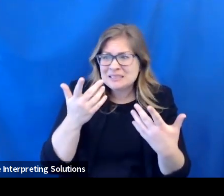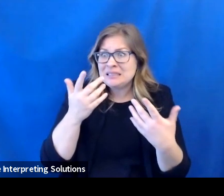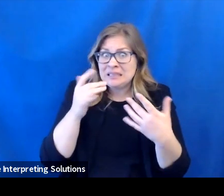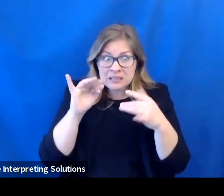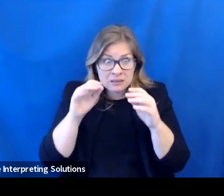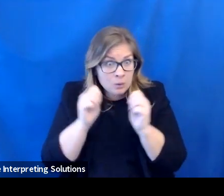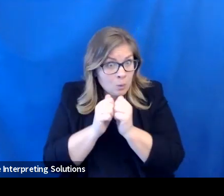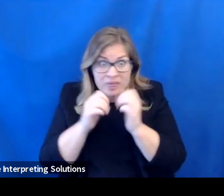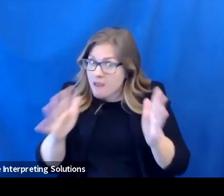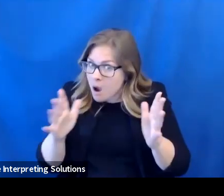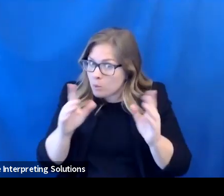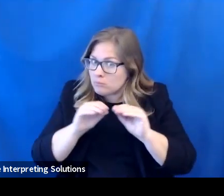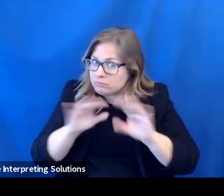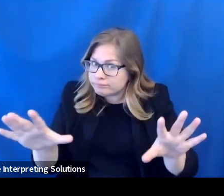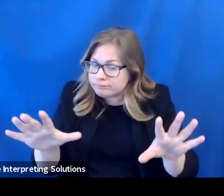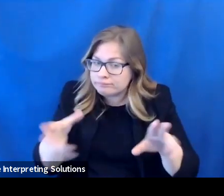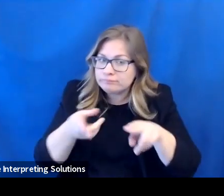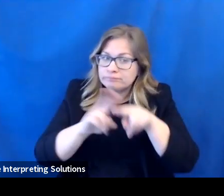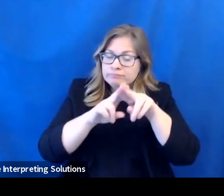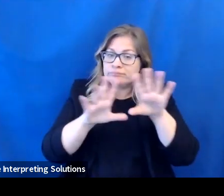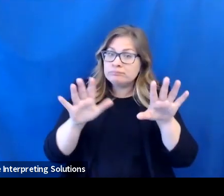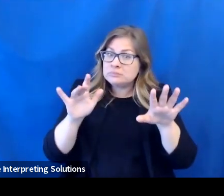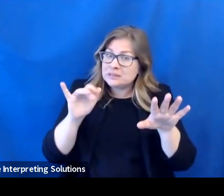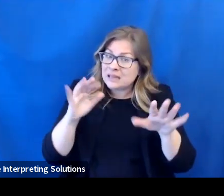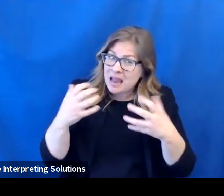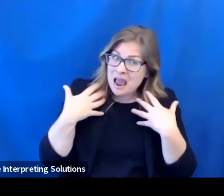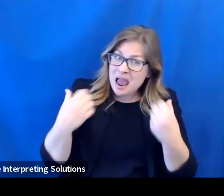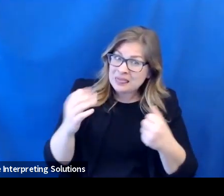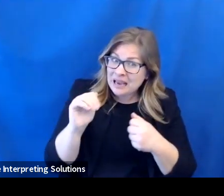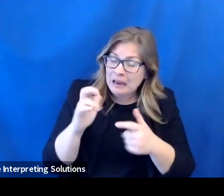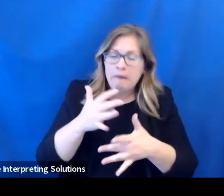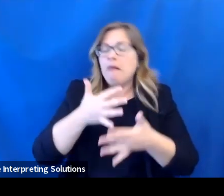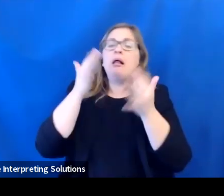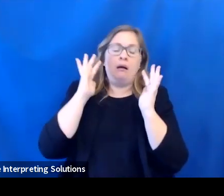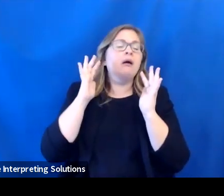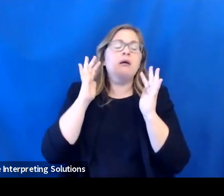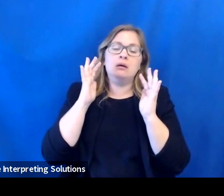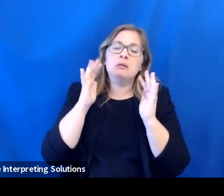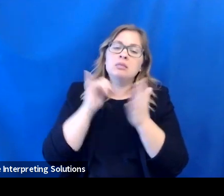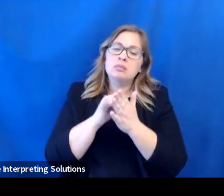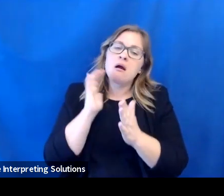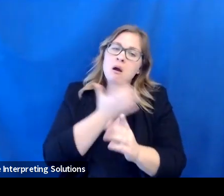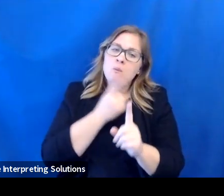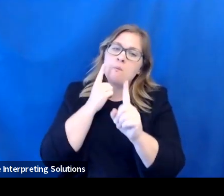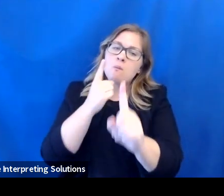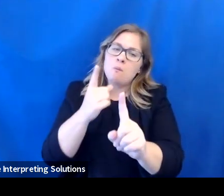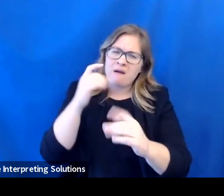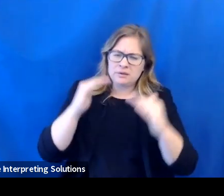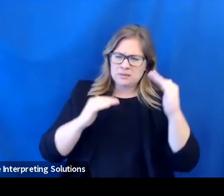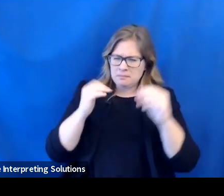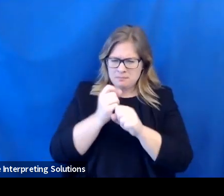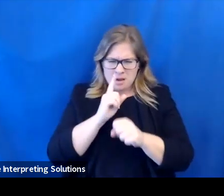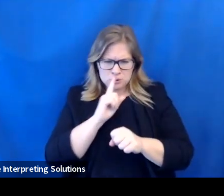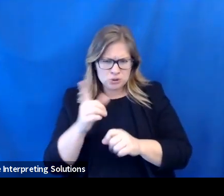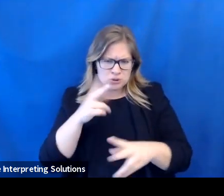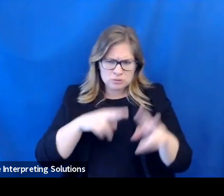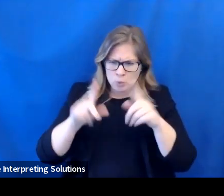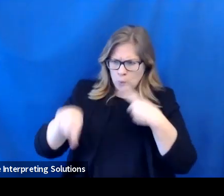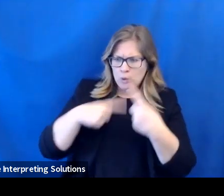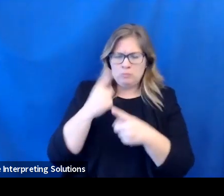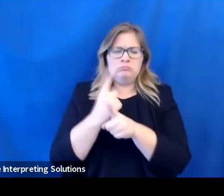out our healthcare system, that is what our intent is to do it smartly. And that is listening